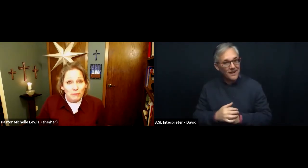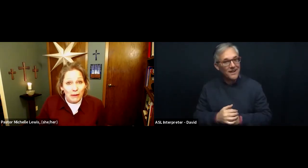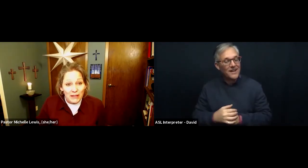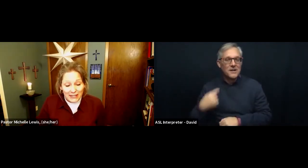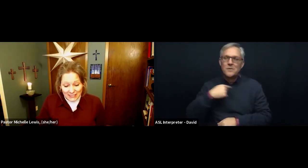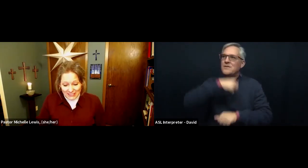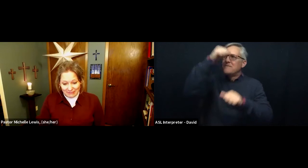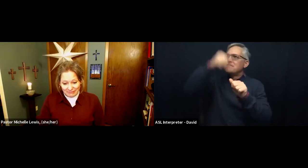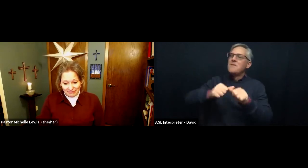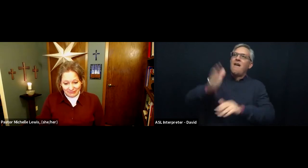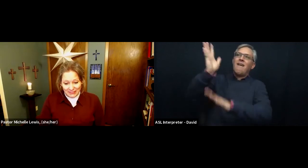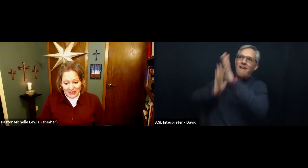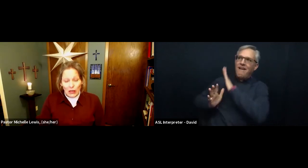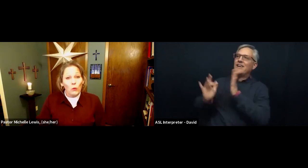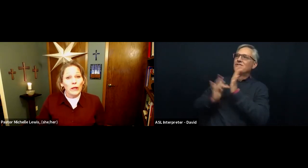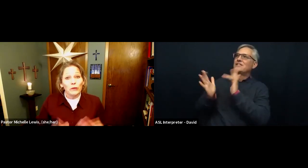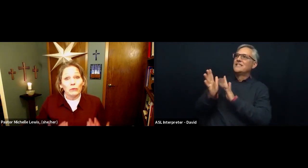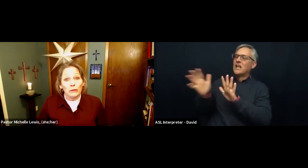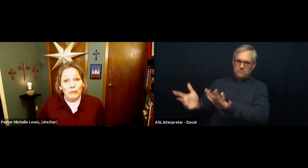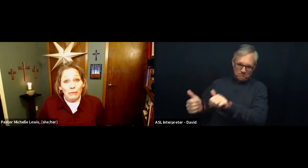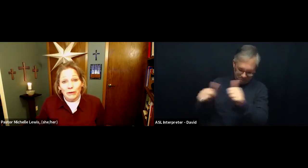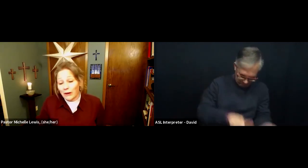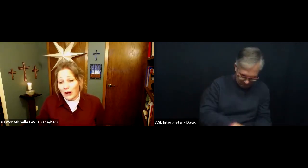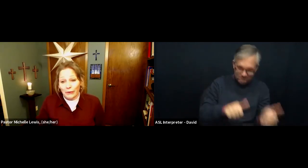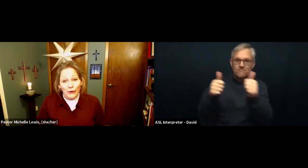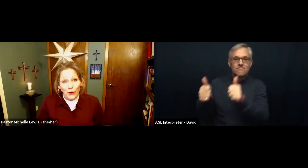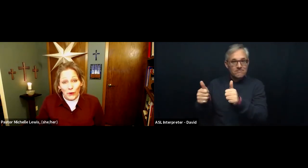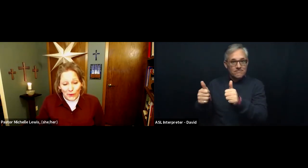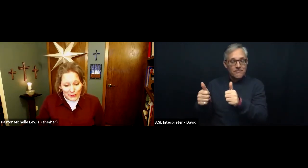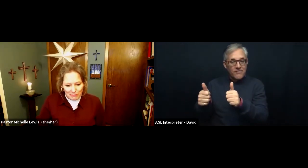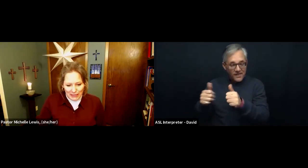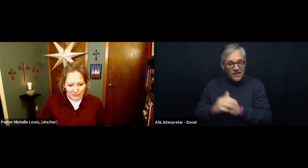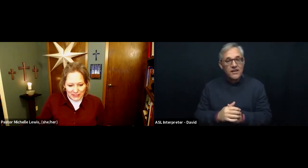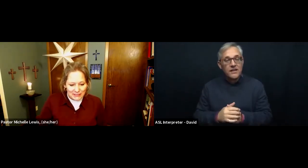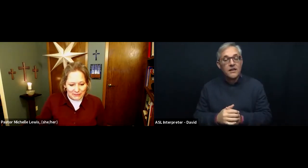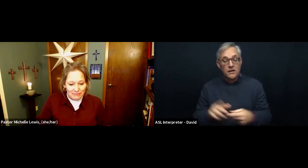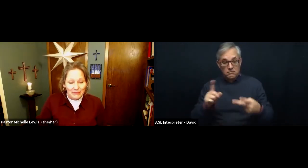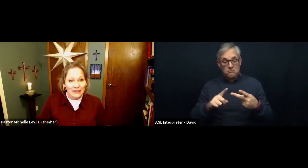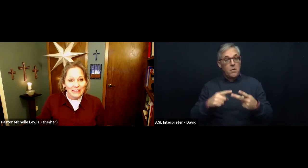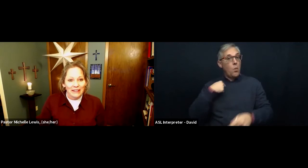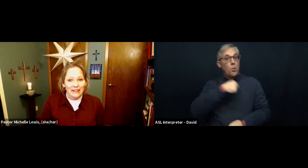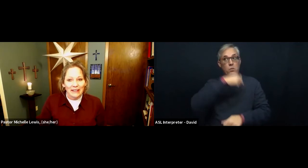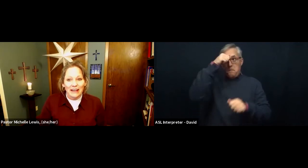is baptized, when we remember our own baptism,